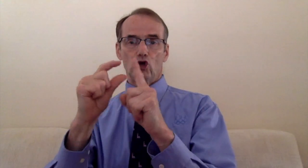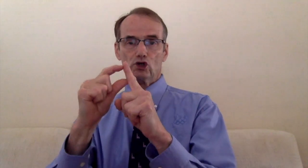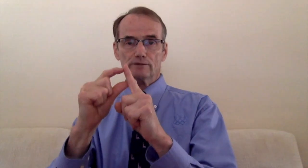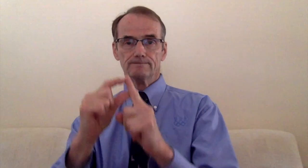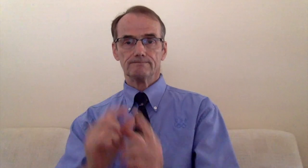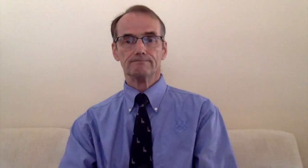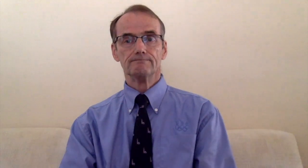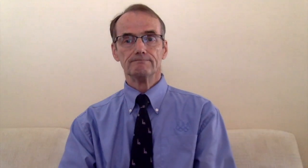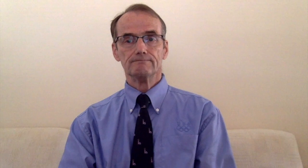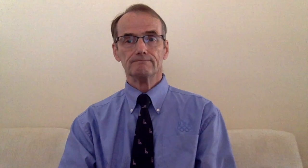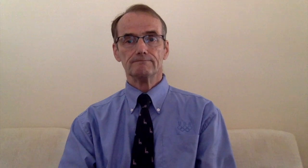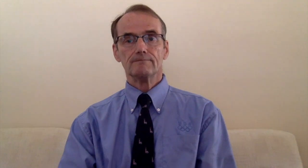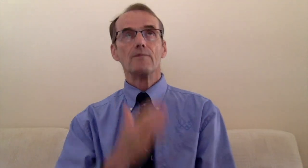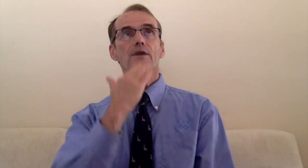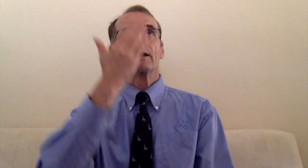The word of the Lord.